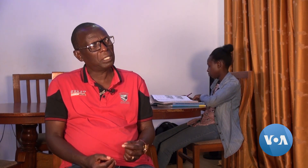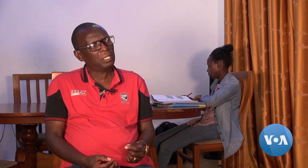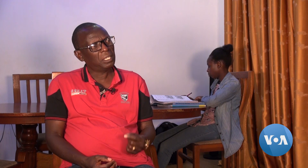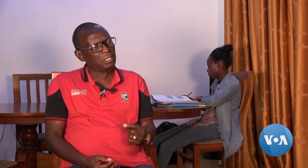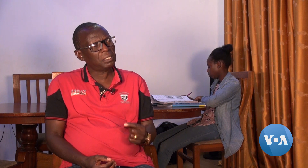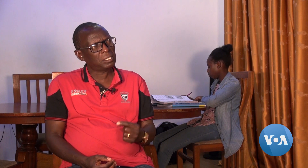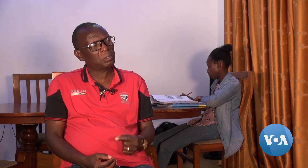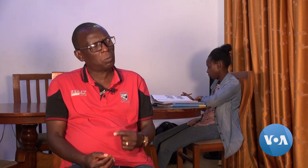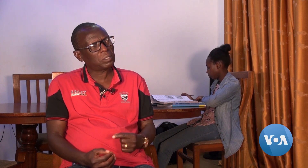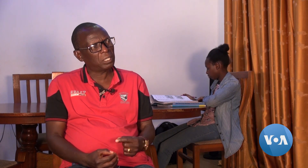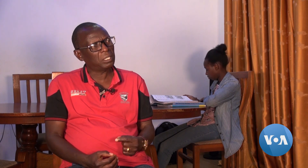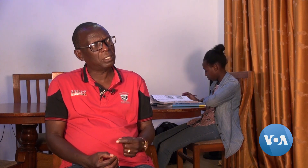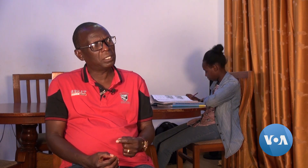this is what I need.